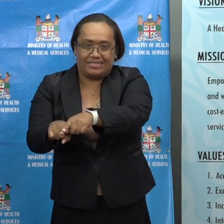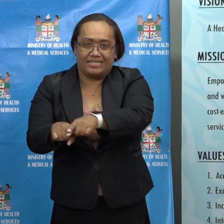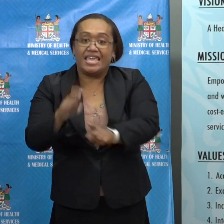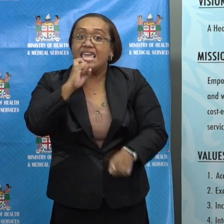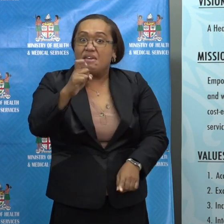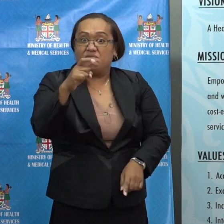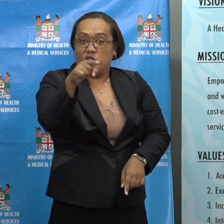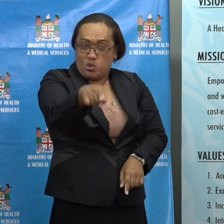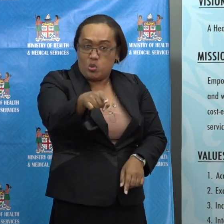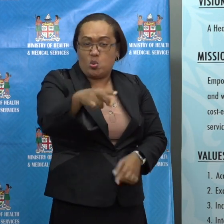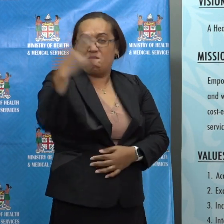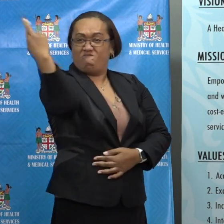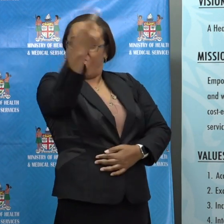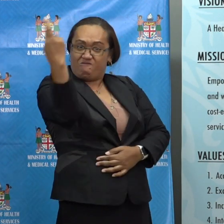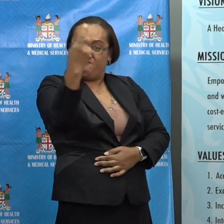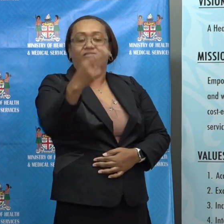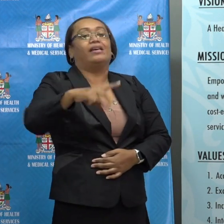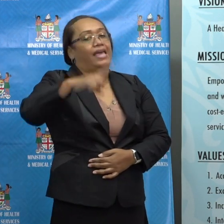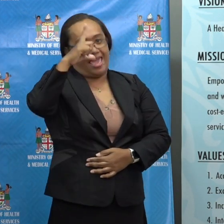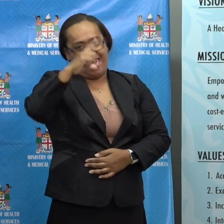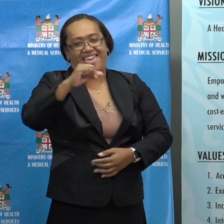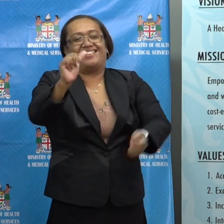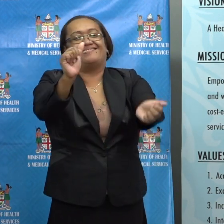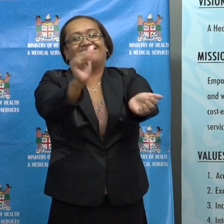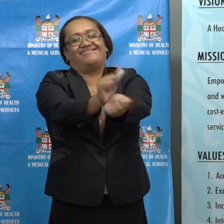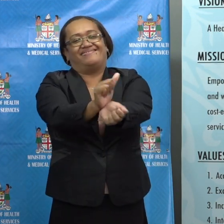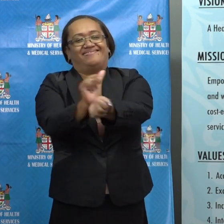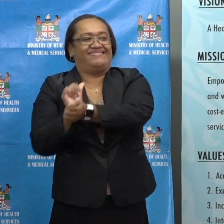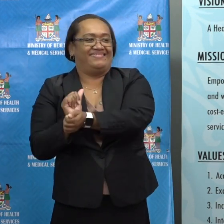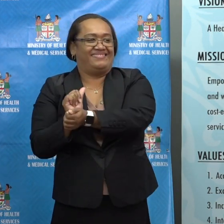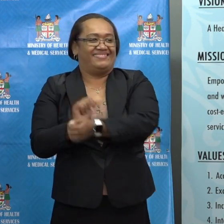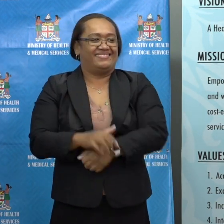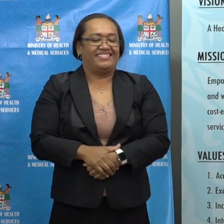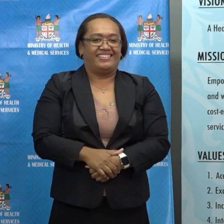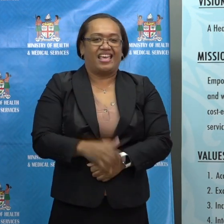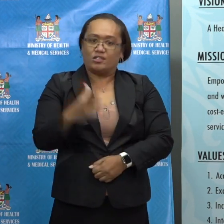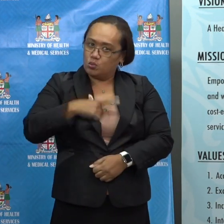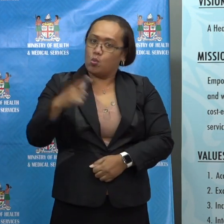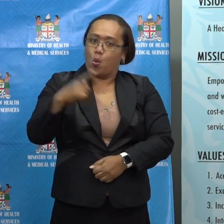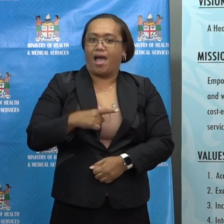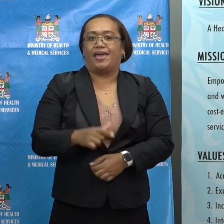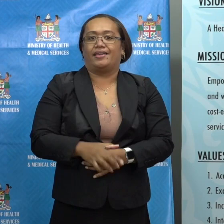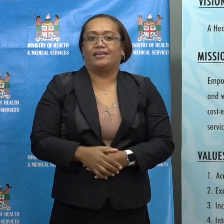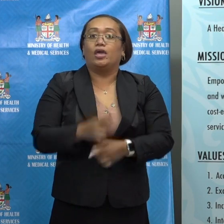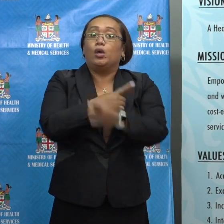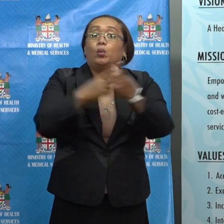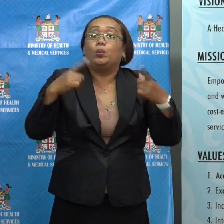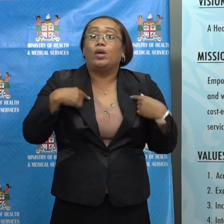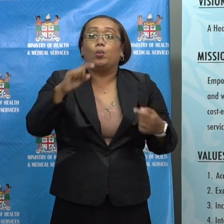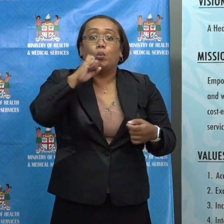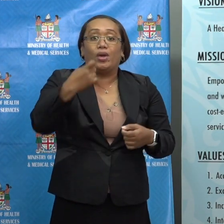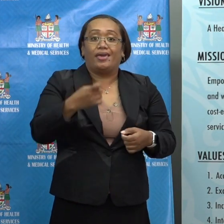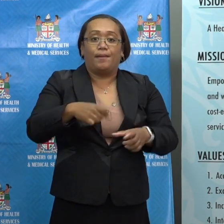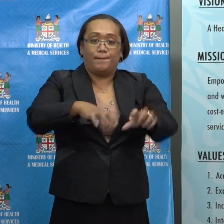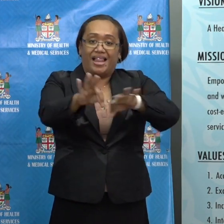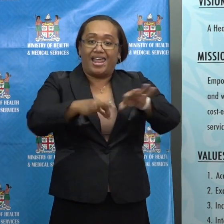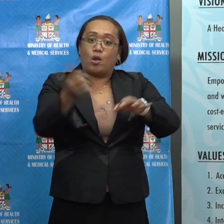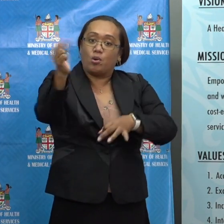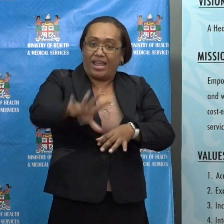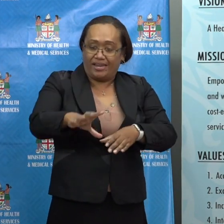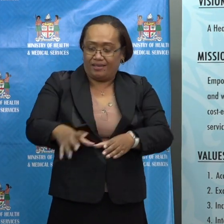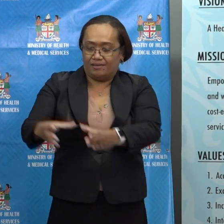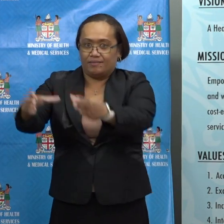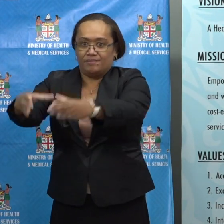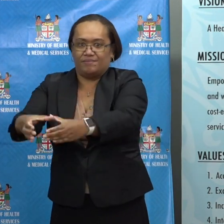mandate. This morning, and part of the reasons why I've had to take time to fix up my speech and what I can